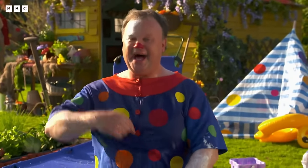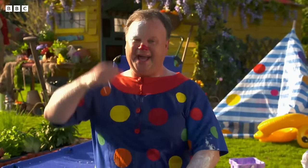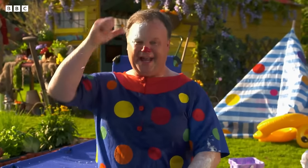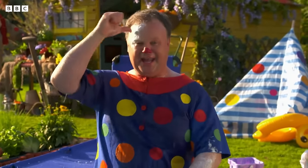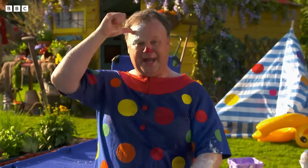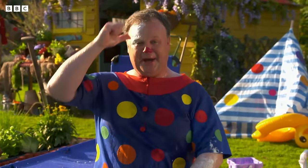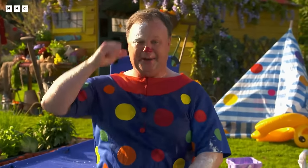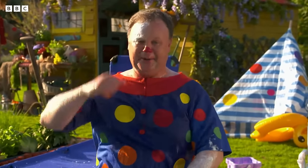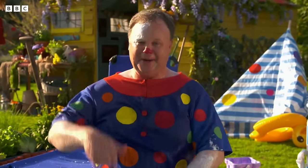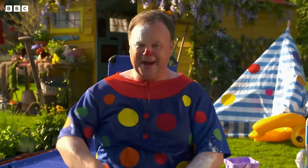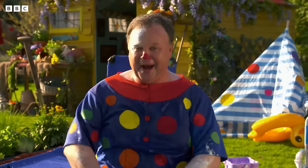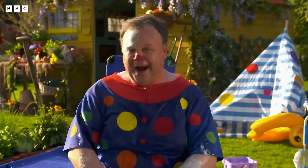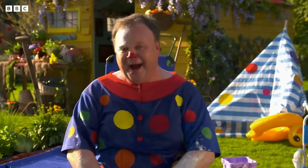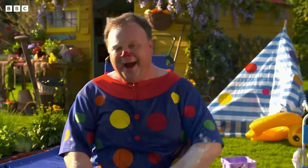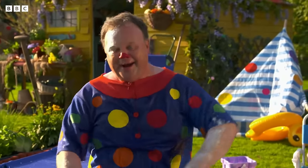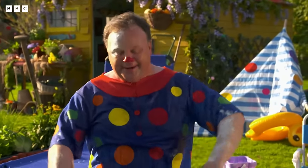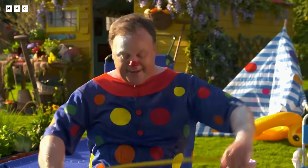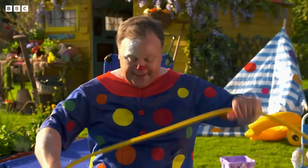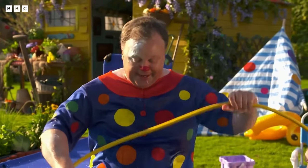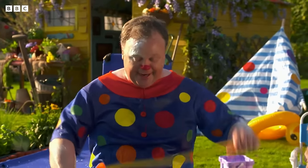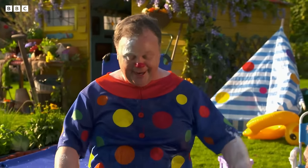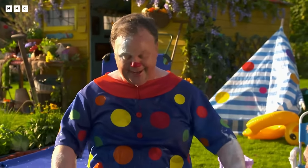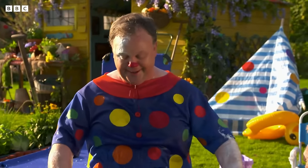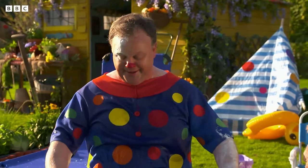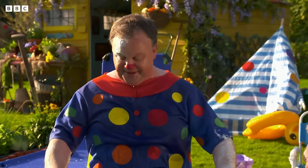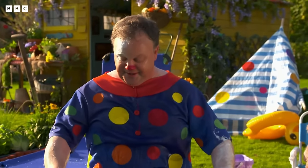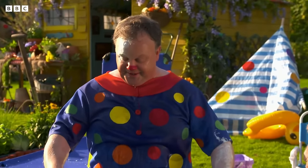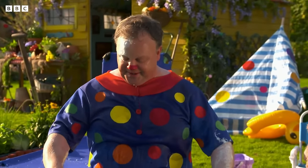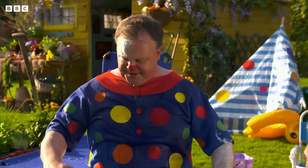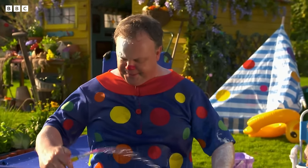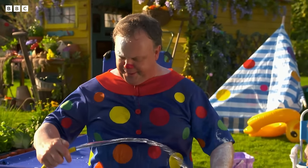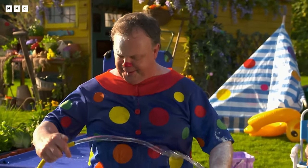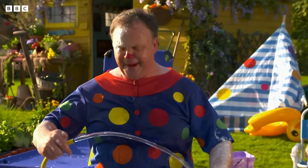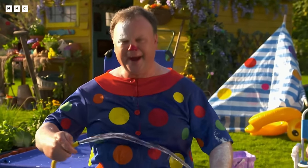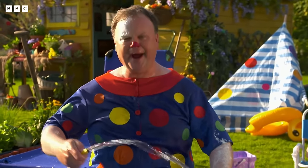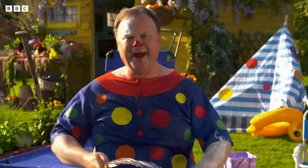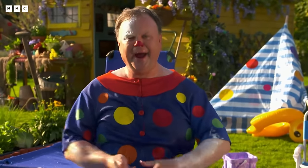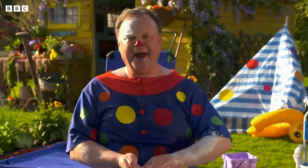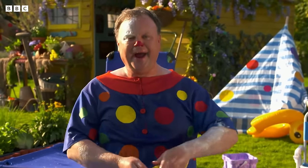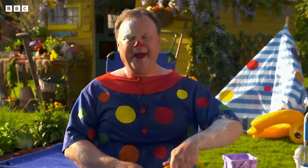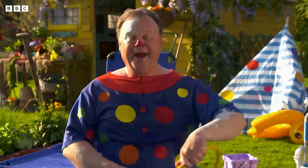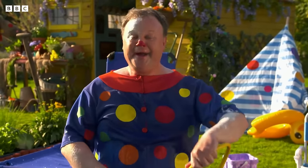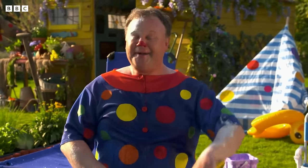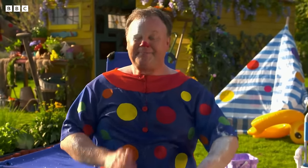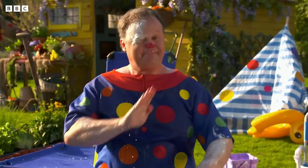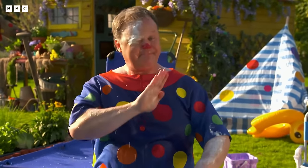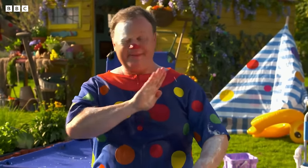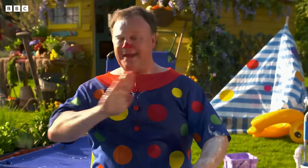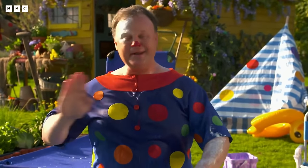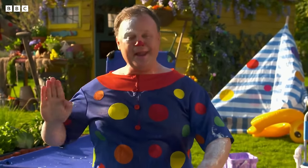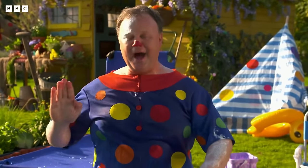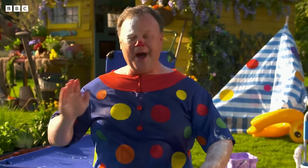I know. Oh, you don't look very relaxed, Mr. Tumble. No!